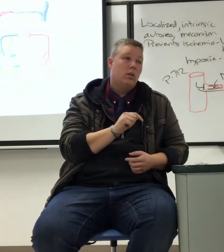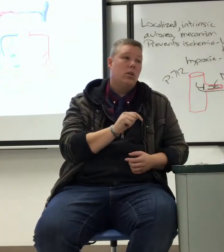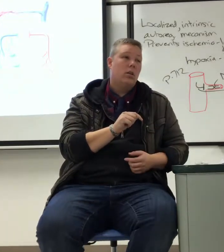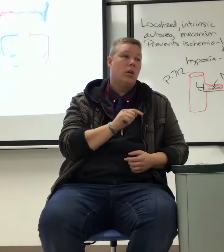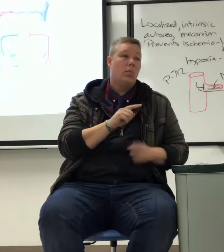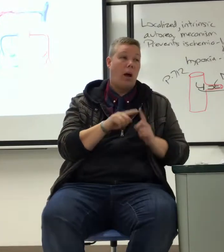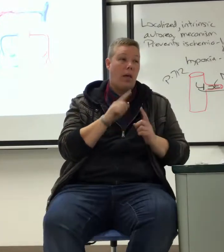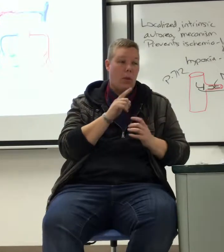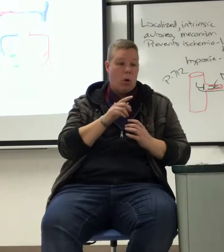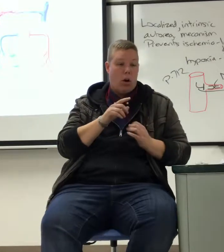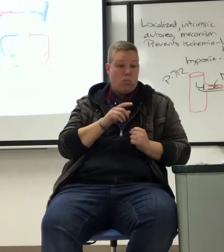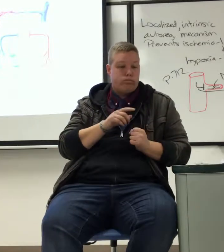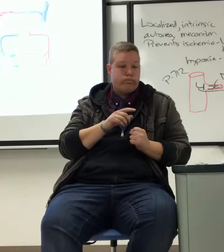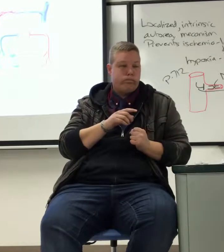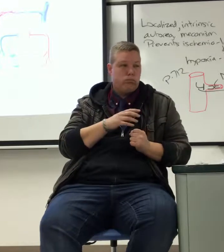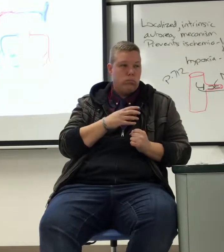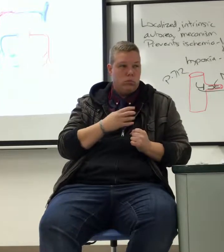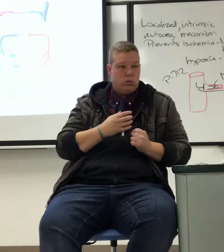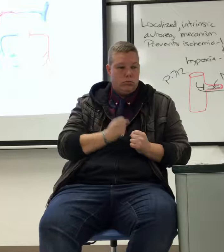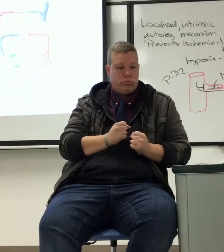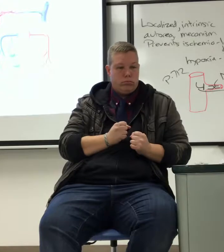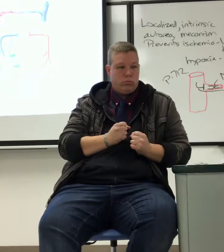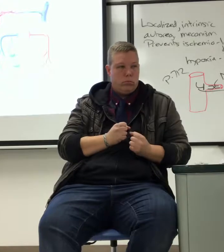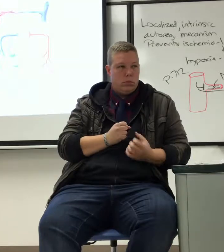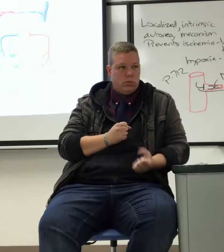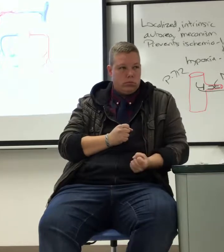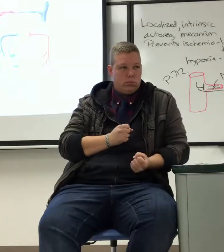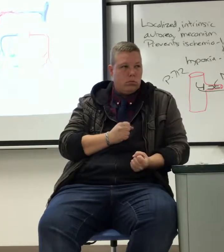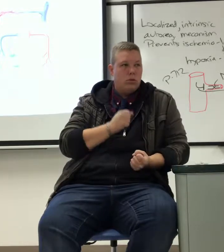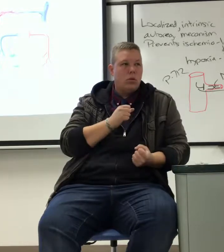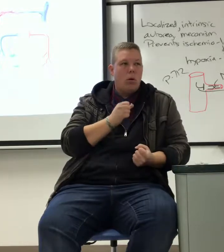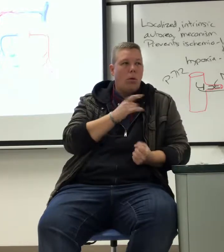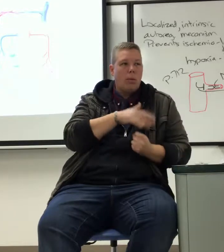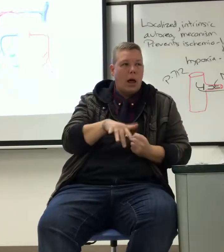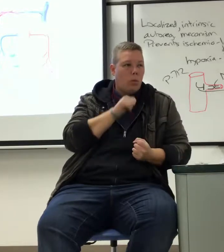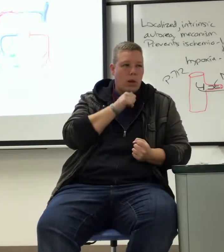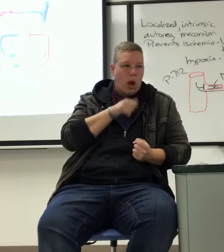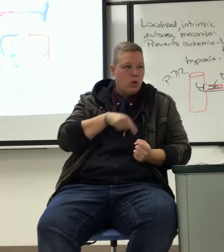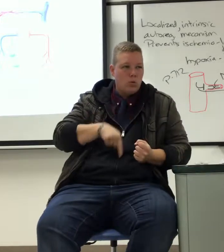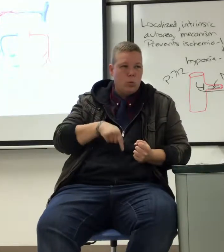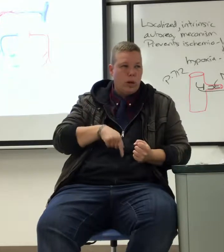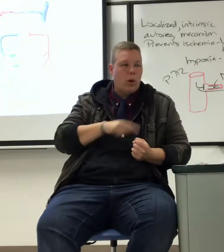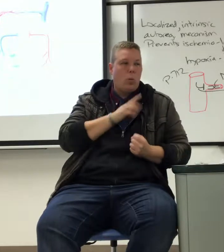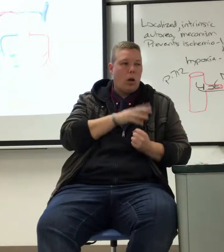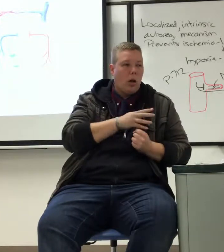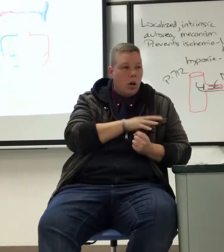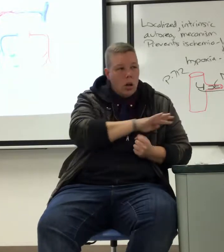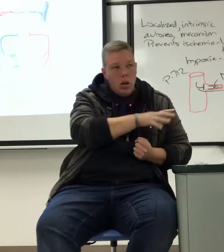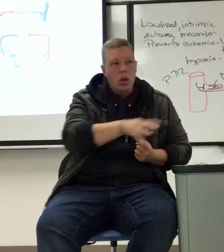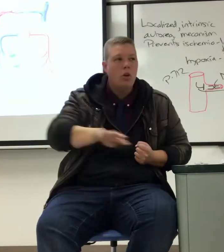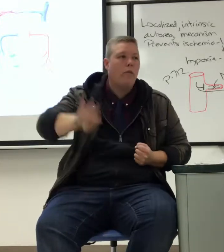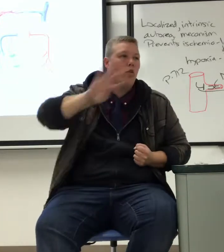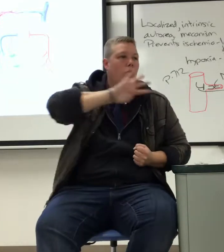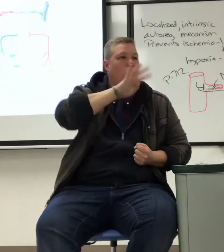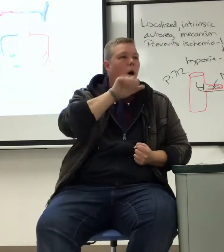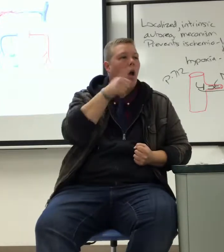But like I said, not using that so much in the sympathetic response. So sympathetic nerves